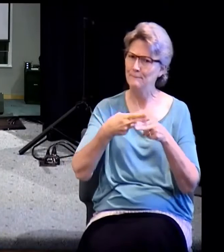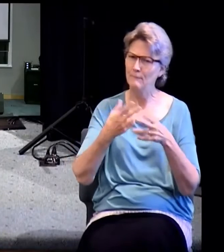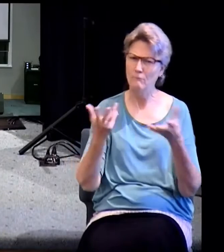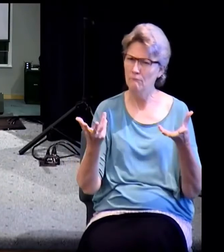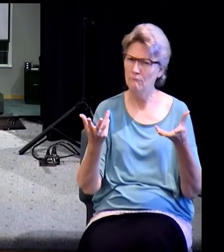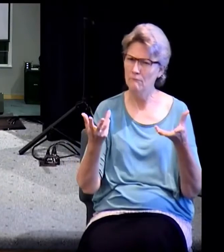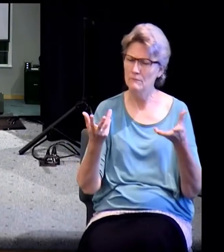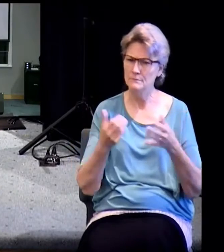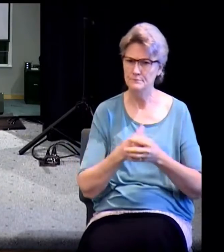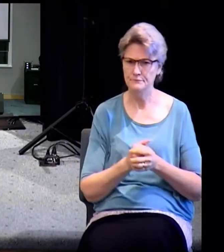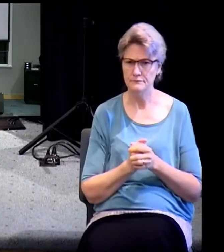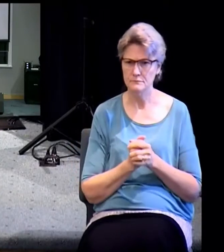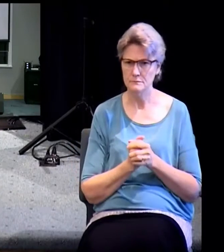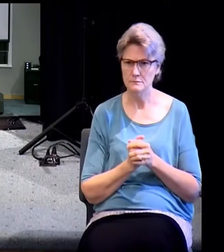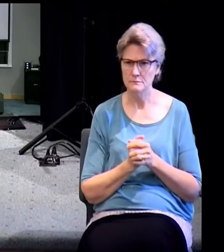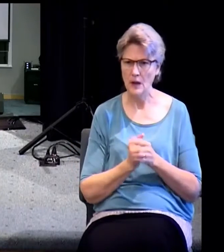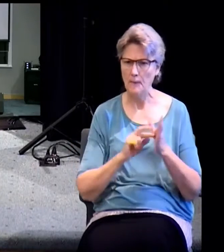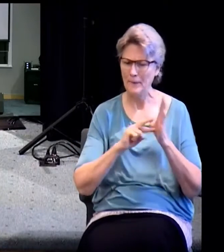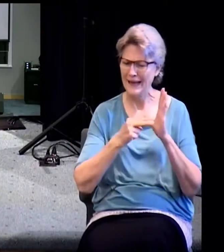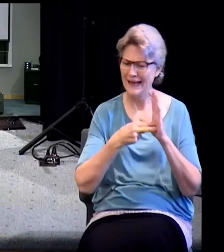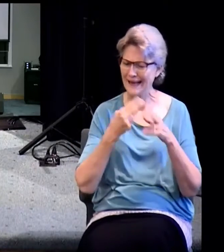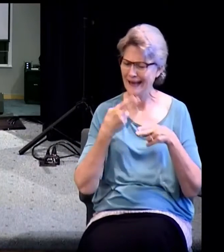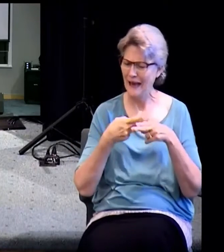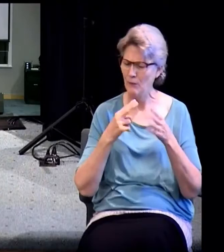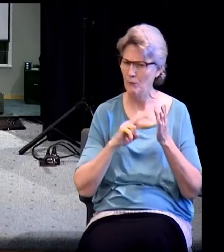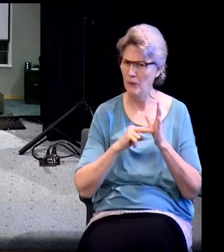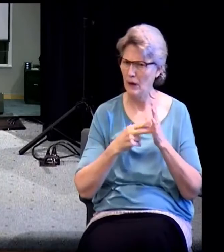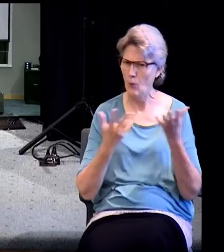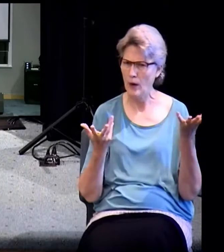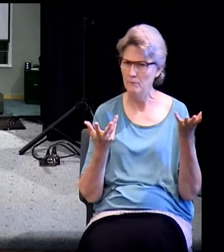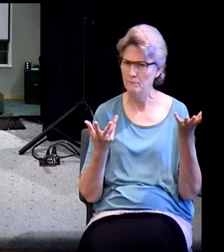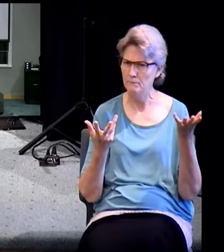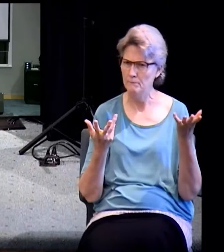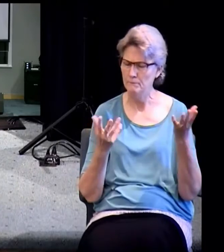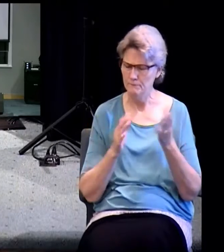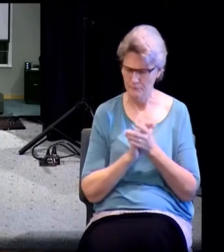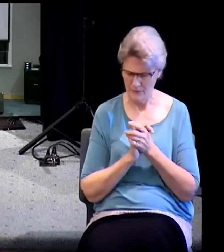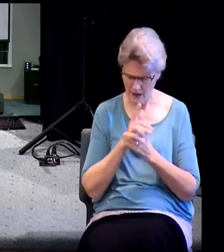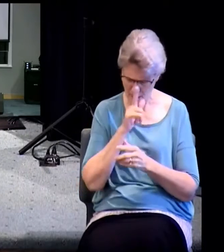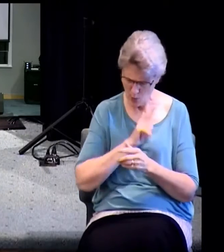would speak to us, that it would challenge us,